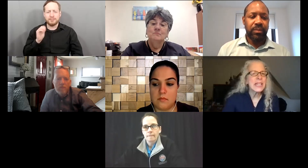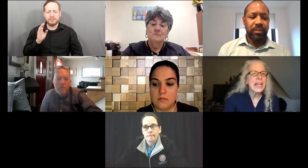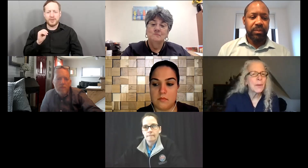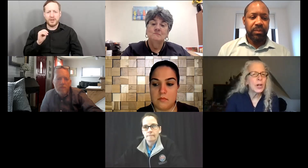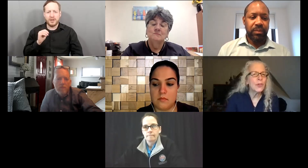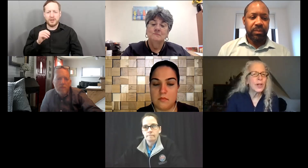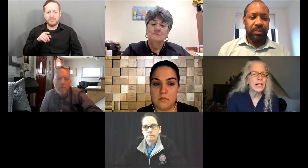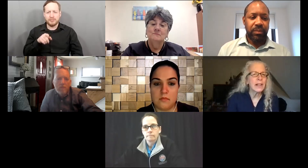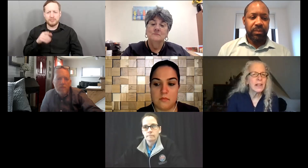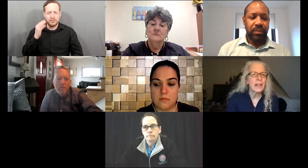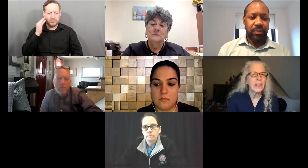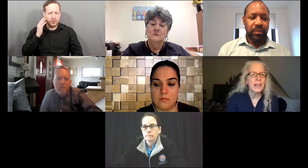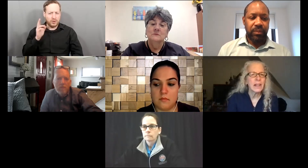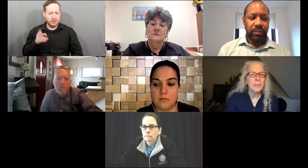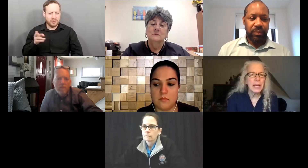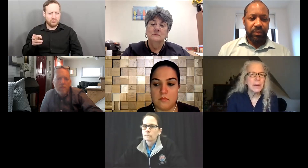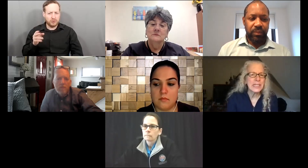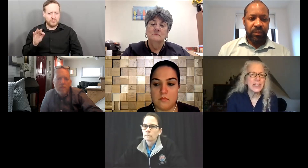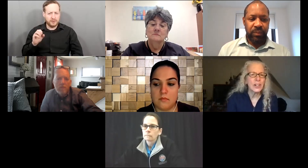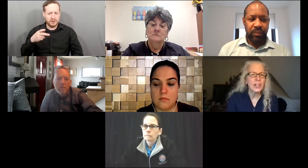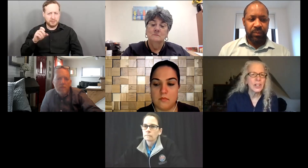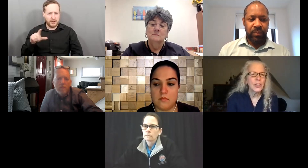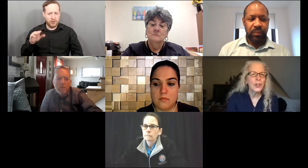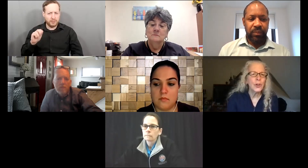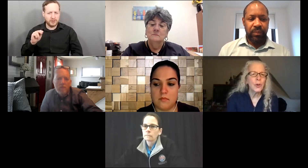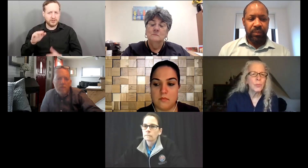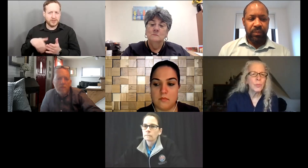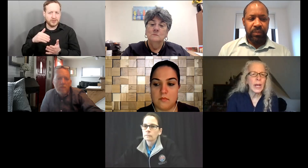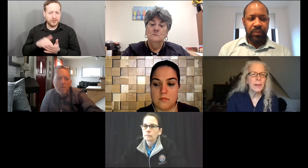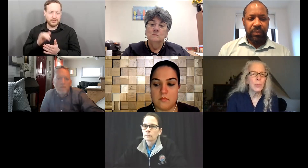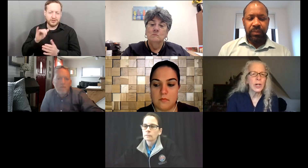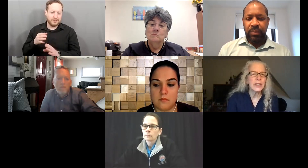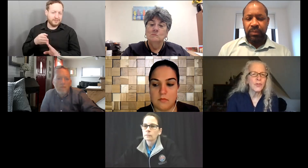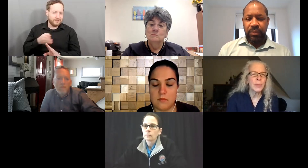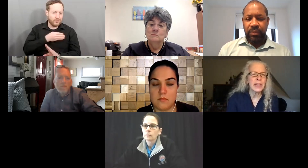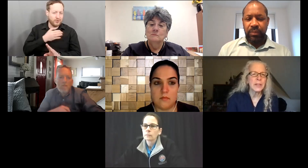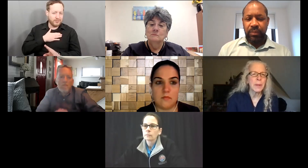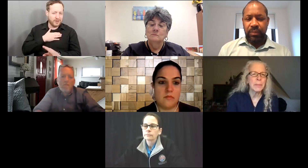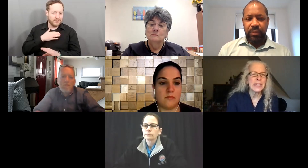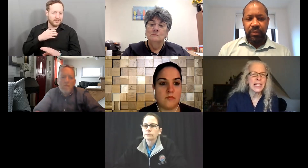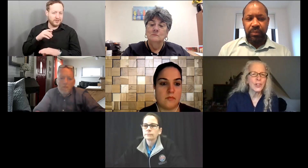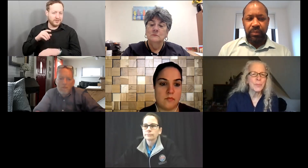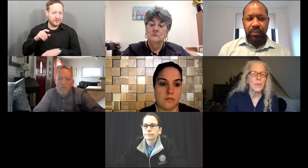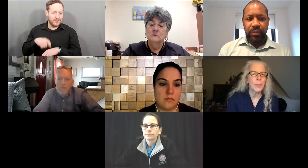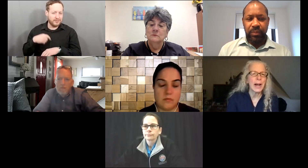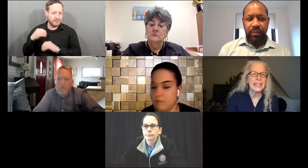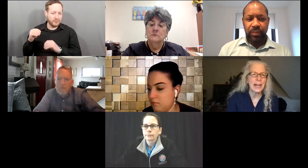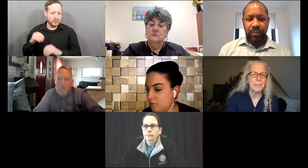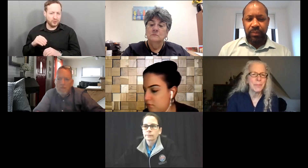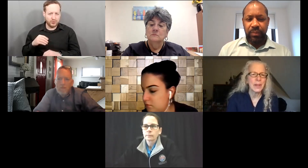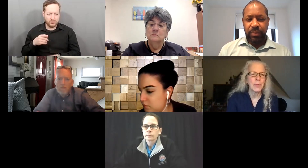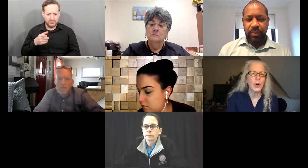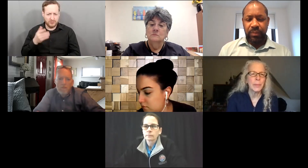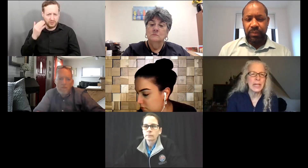Tim's saying, I'm wondering, Pam is here. Do you know any more history about the Spelman Center? It's before my